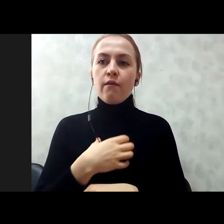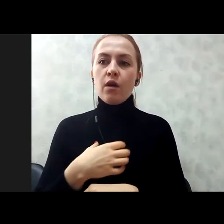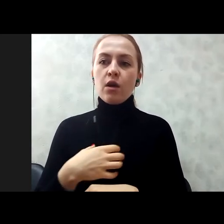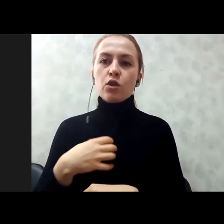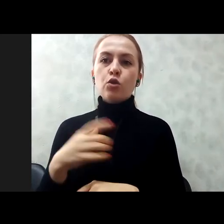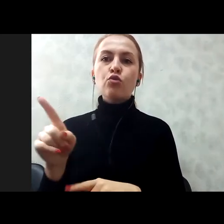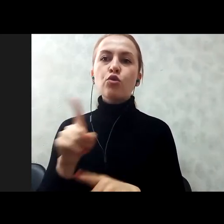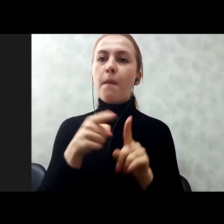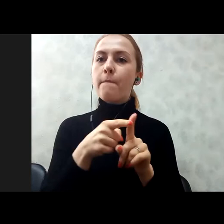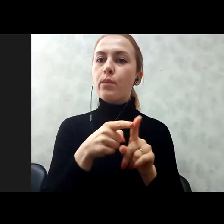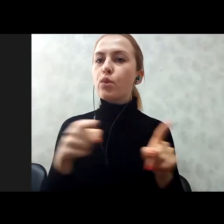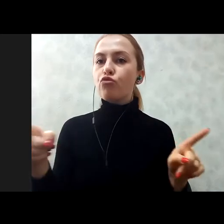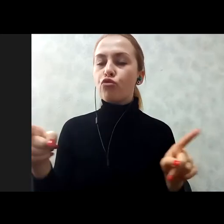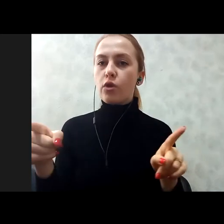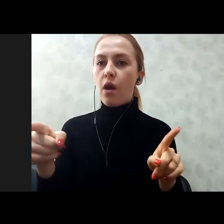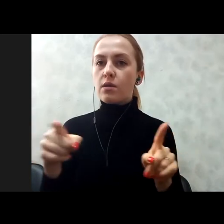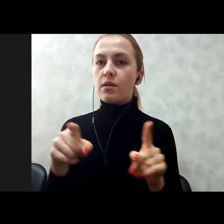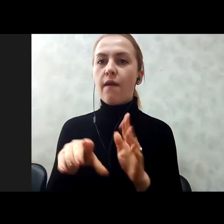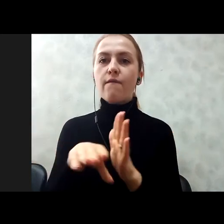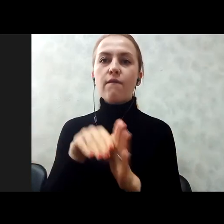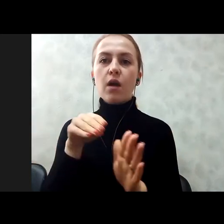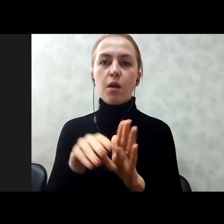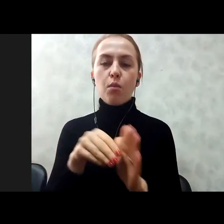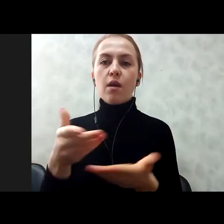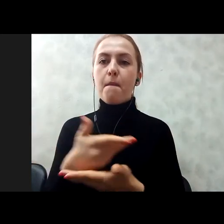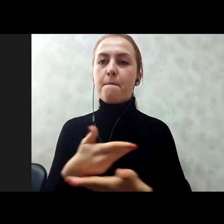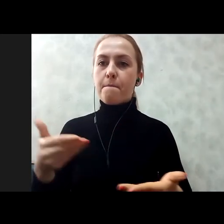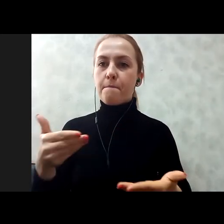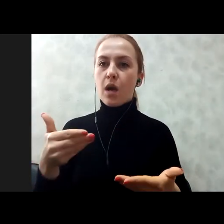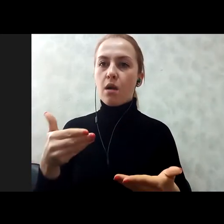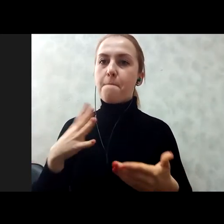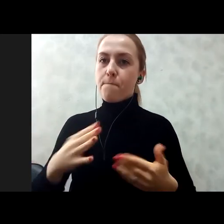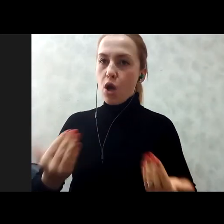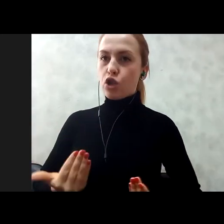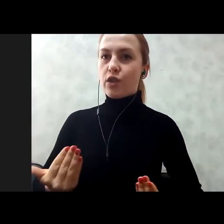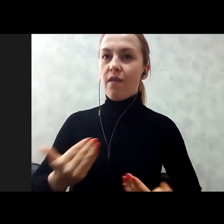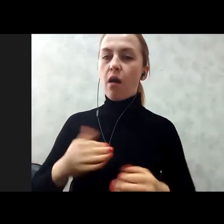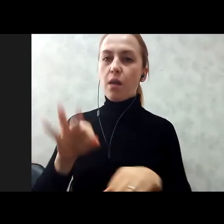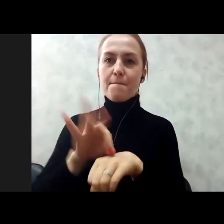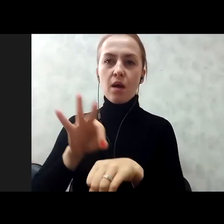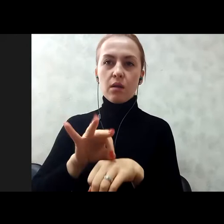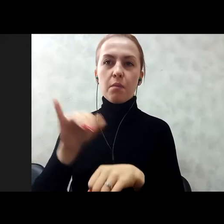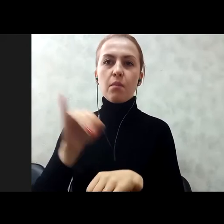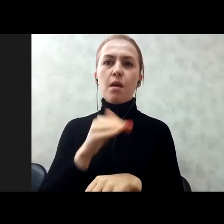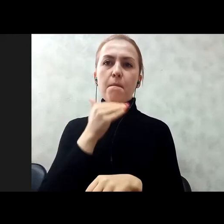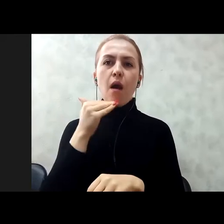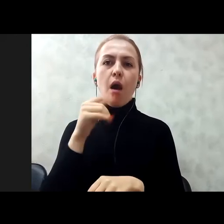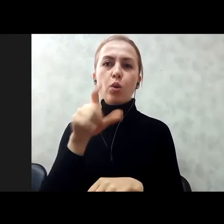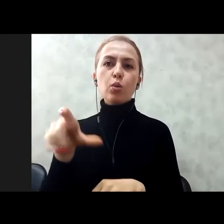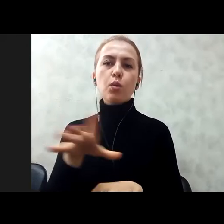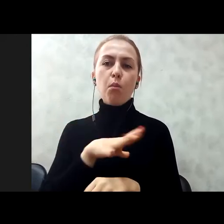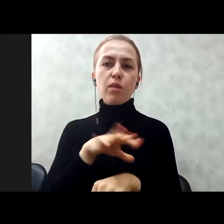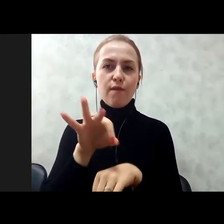being infected by COVID-19. We should pause to truly appreciate this achievement. We should